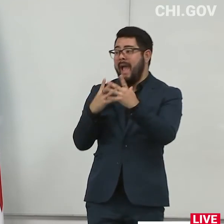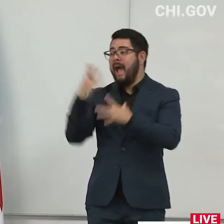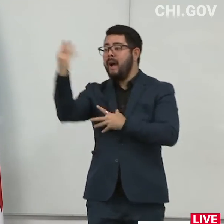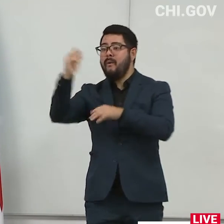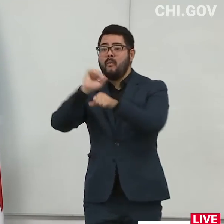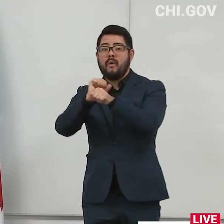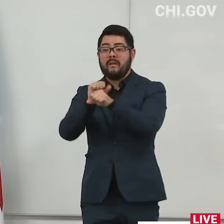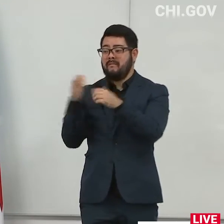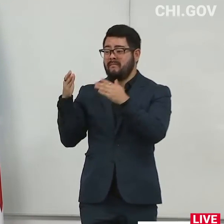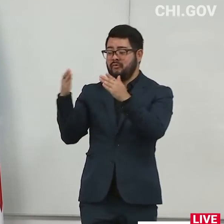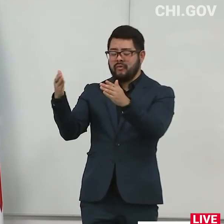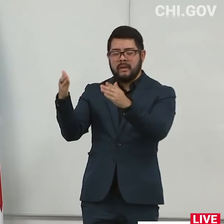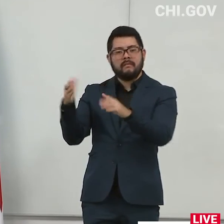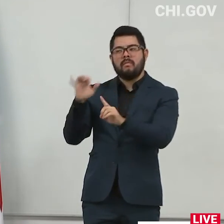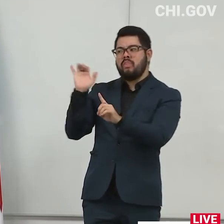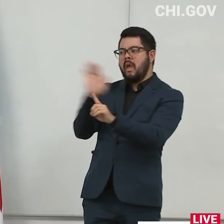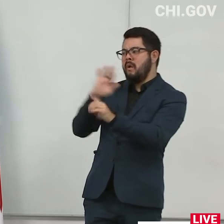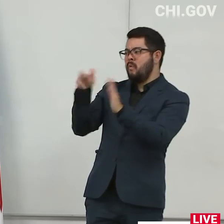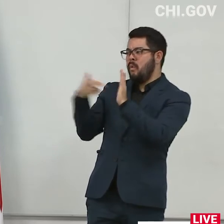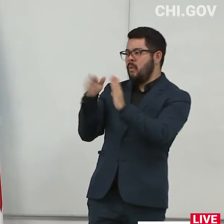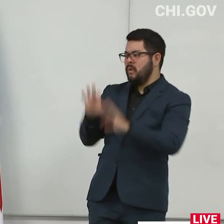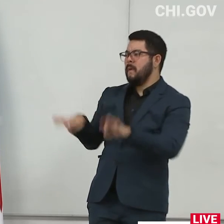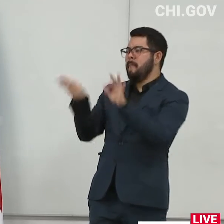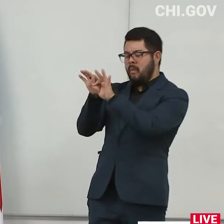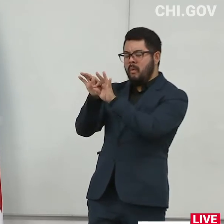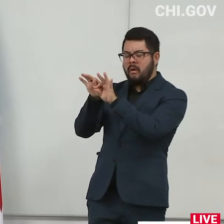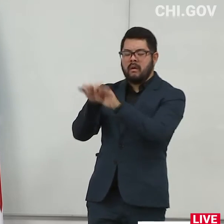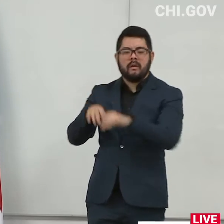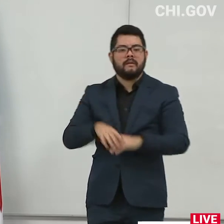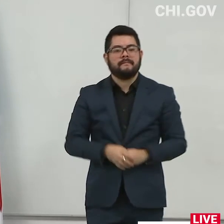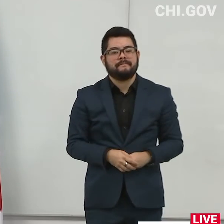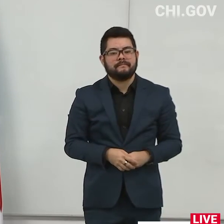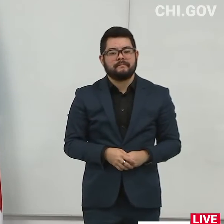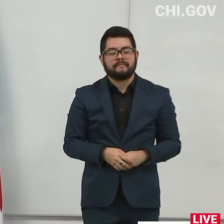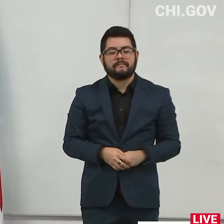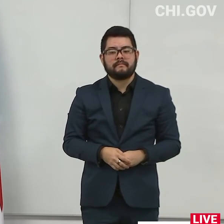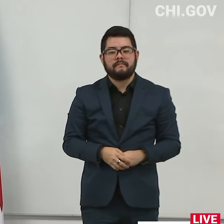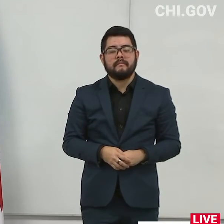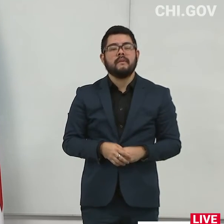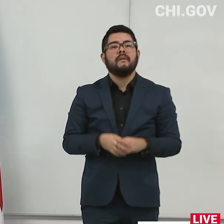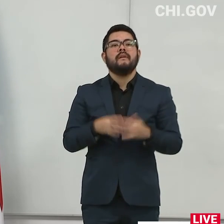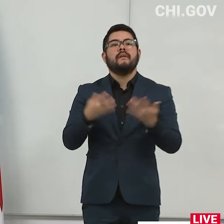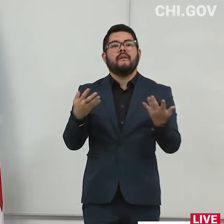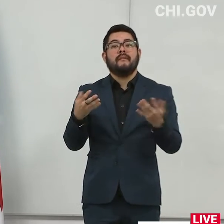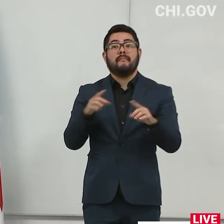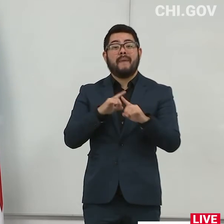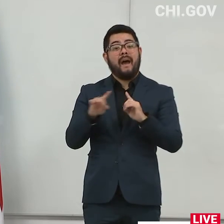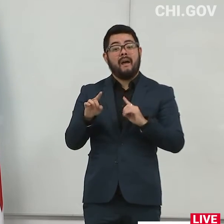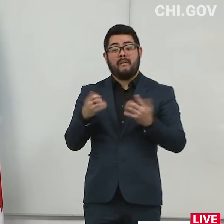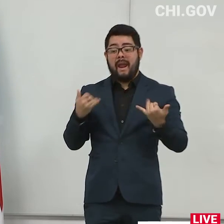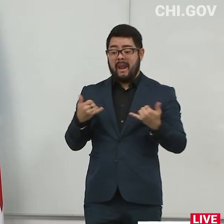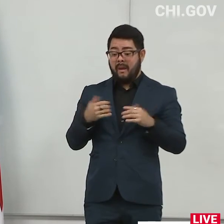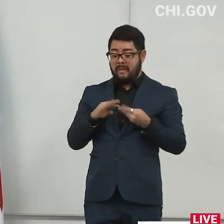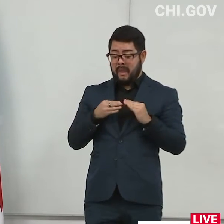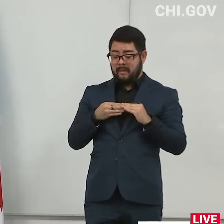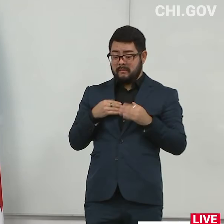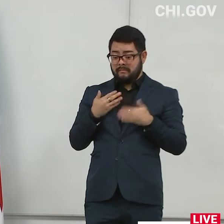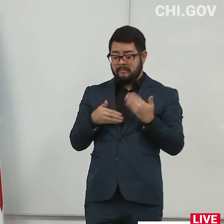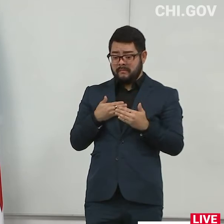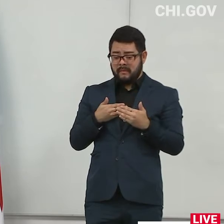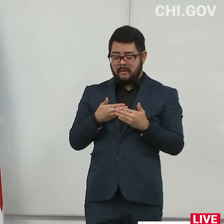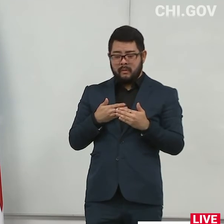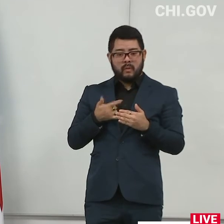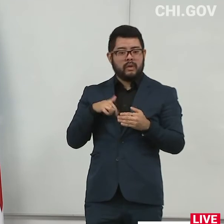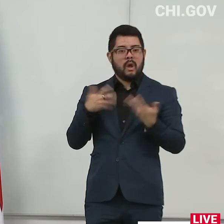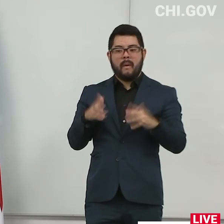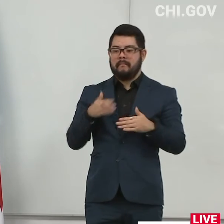that that's important and will bear fruit. But you know, we've got to take the long view of all of this and not just look at this